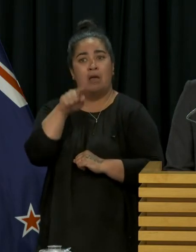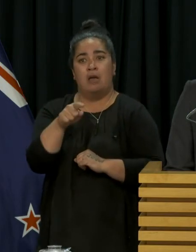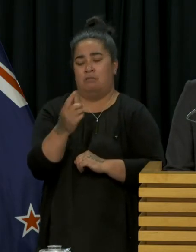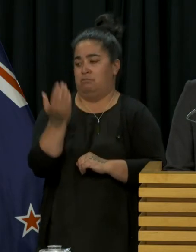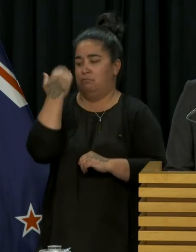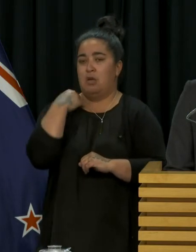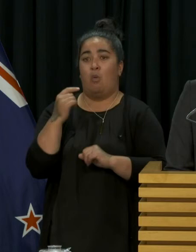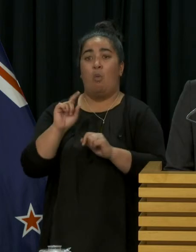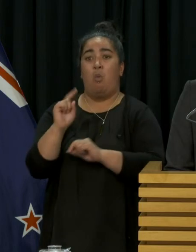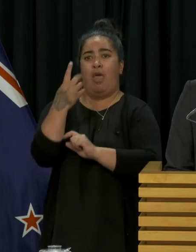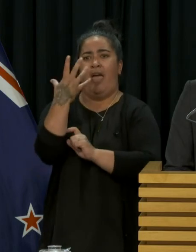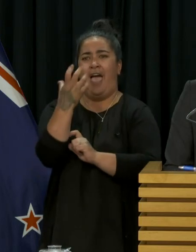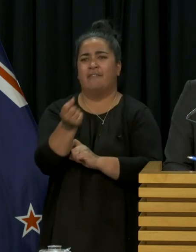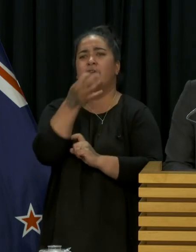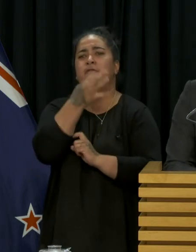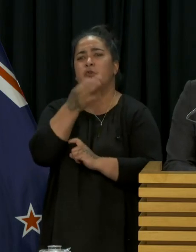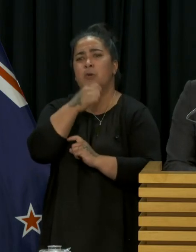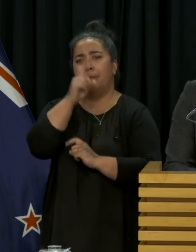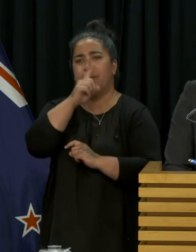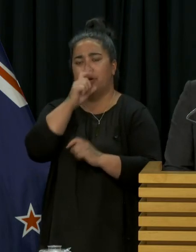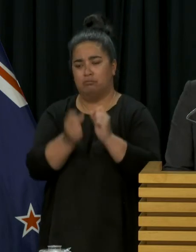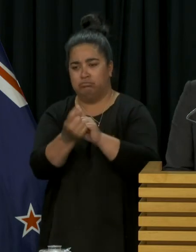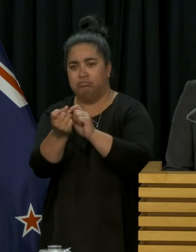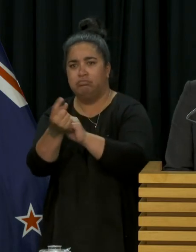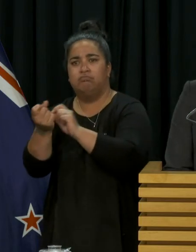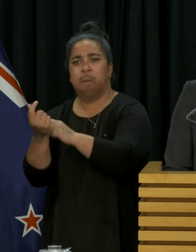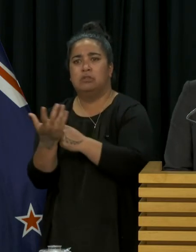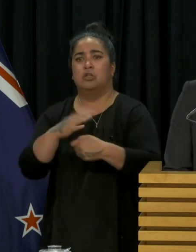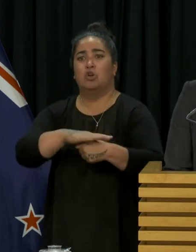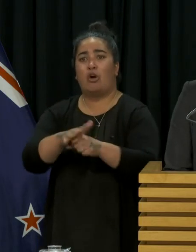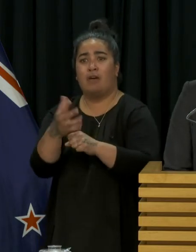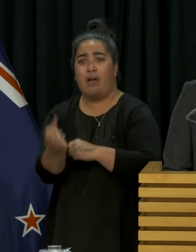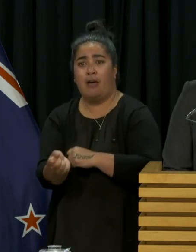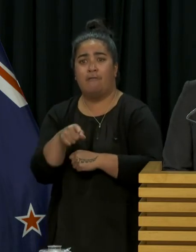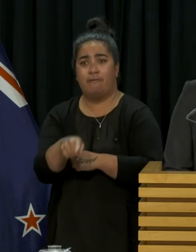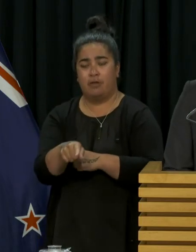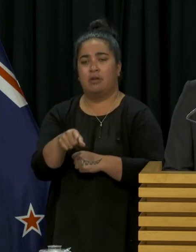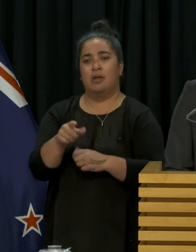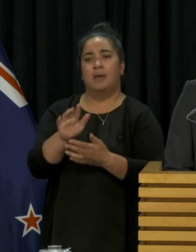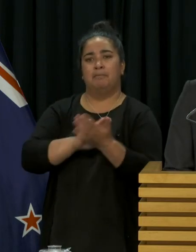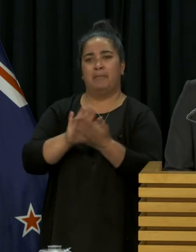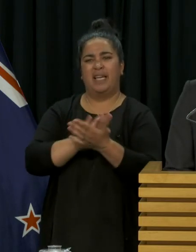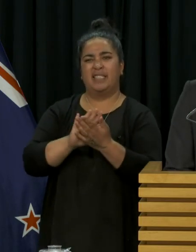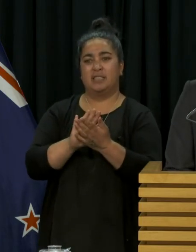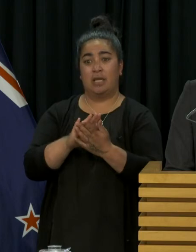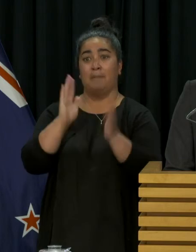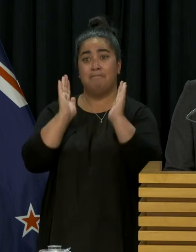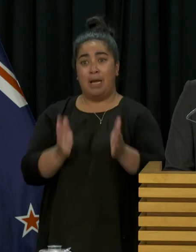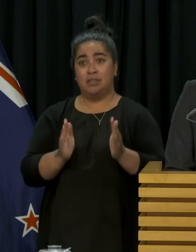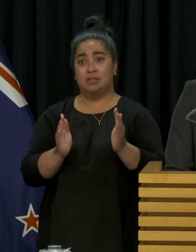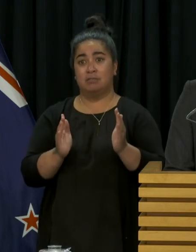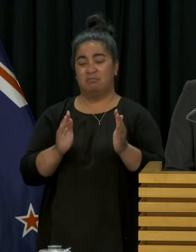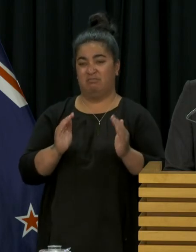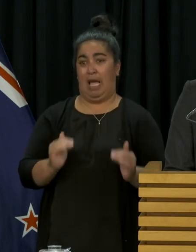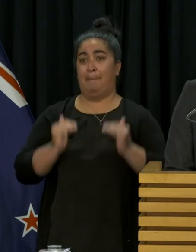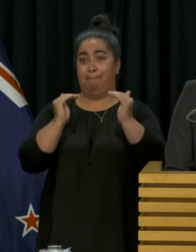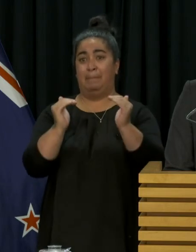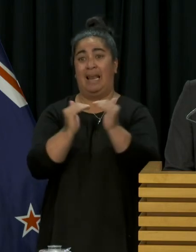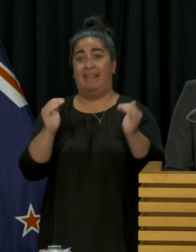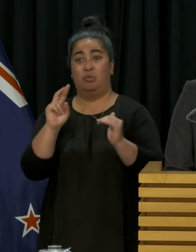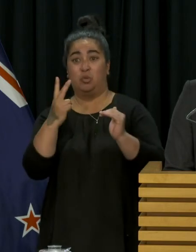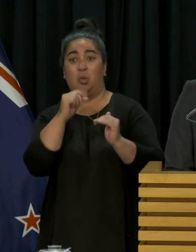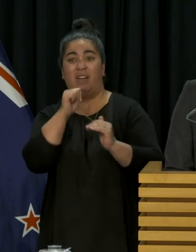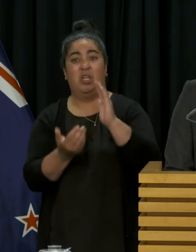manage and contain cases within level 1 settings, meaning we don't necessarily have to move to levels 2 and 3 whenever